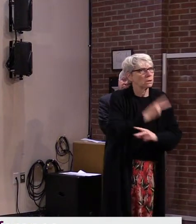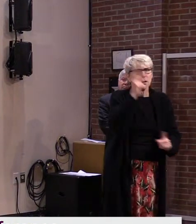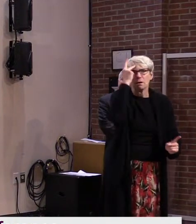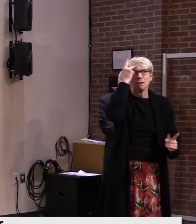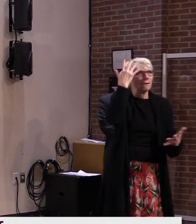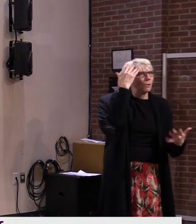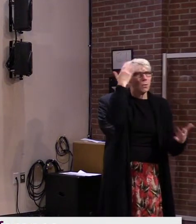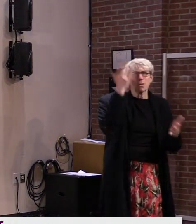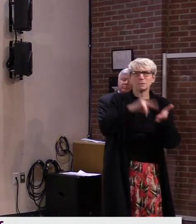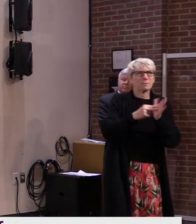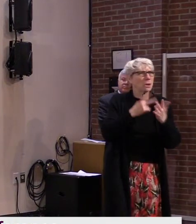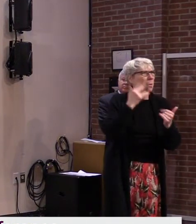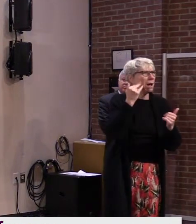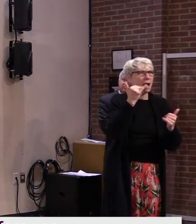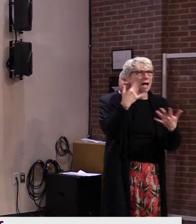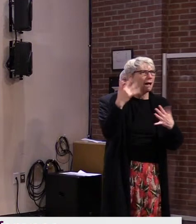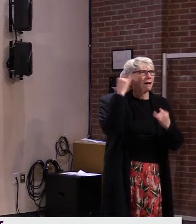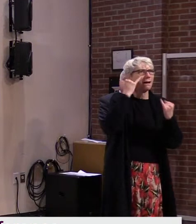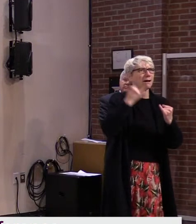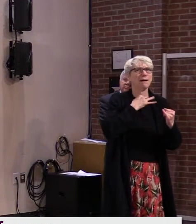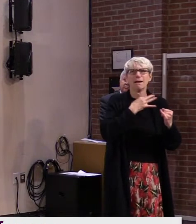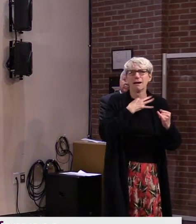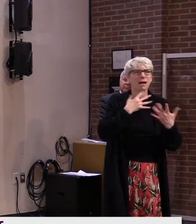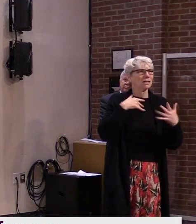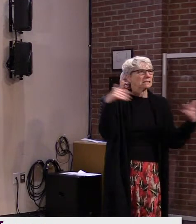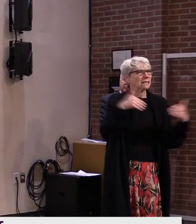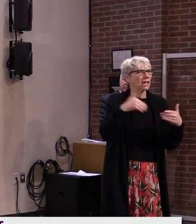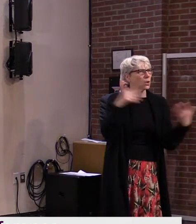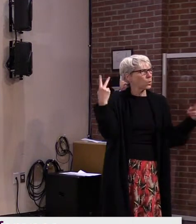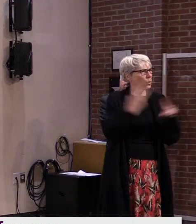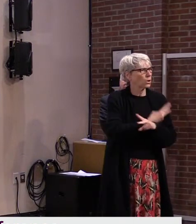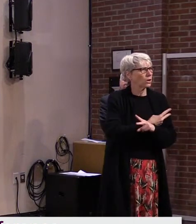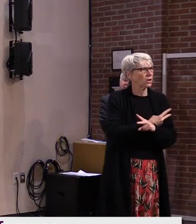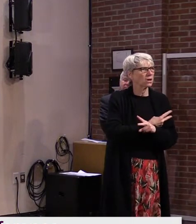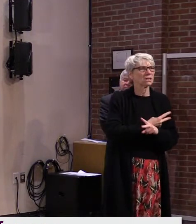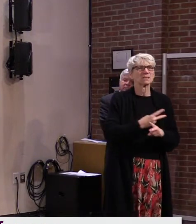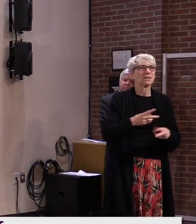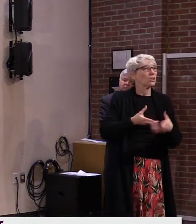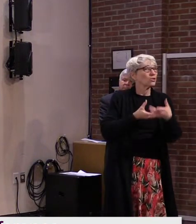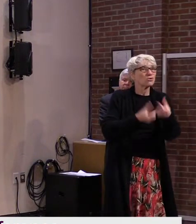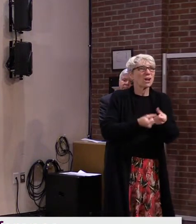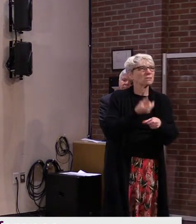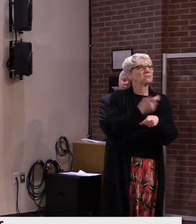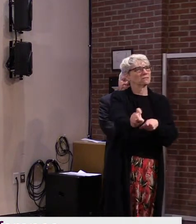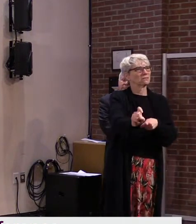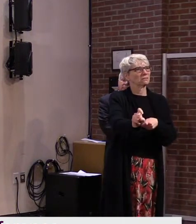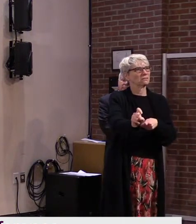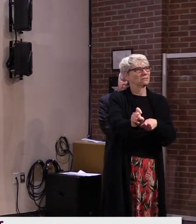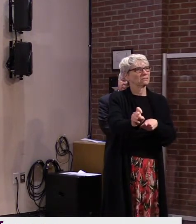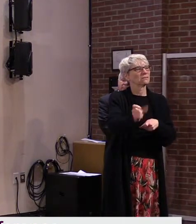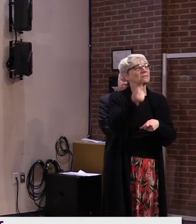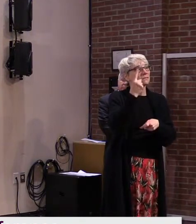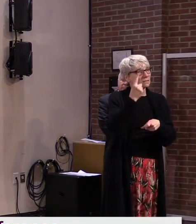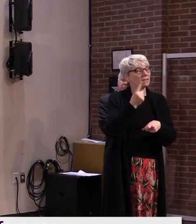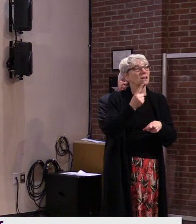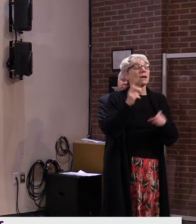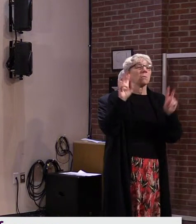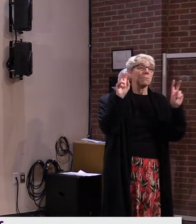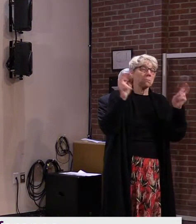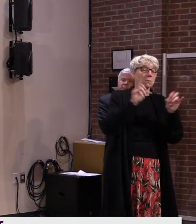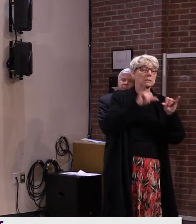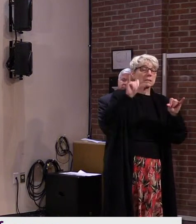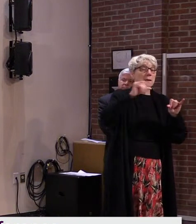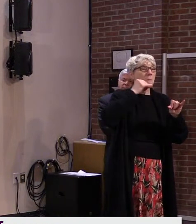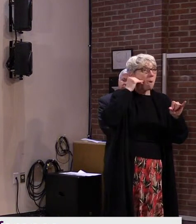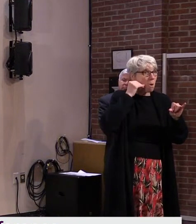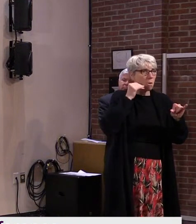and just more apprehension just by doing that. Staying home to stay safe would be one area that may drive